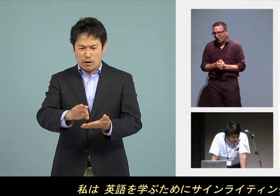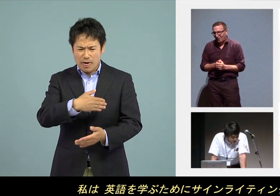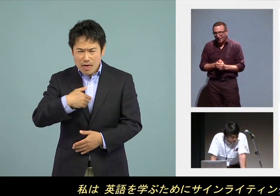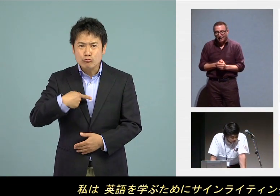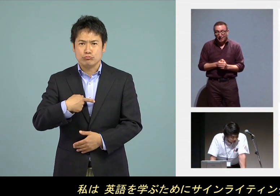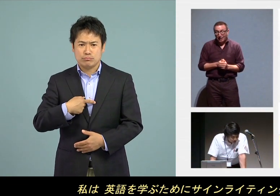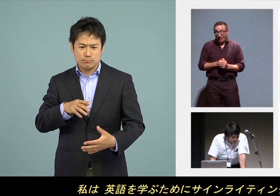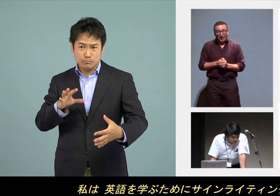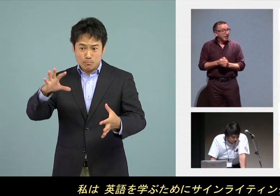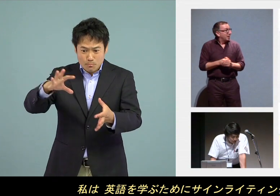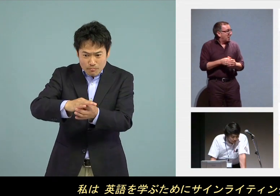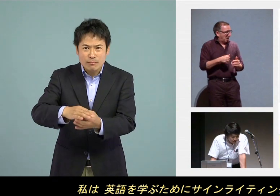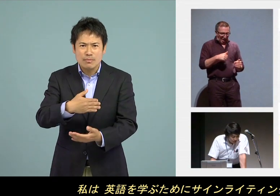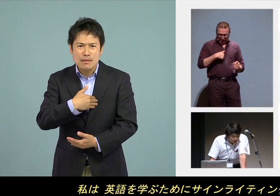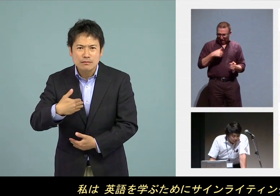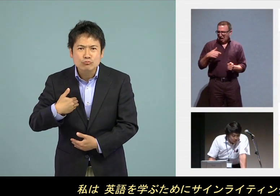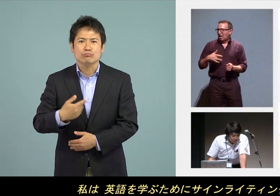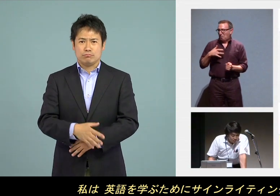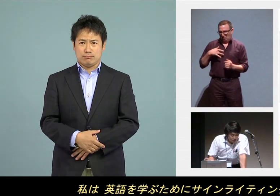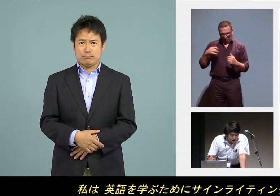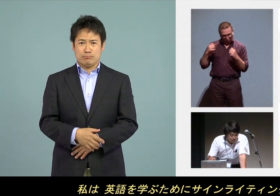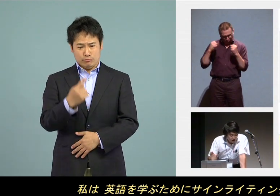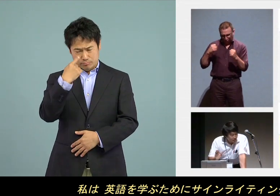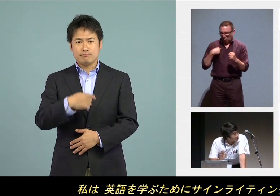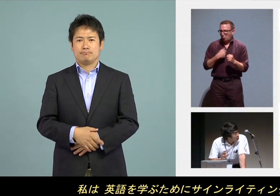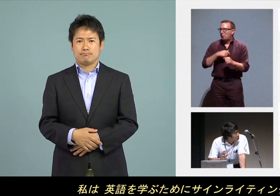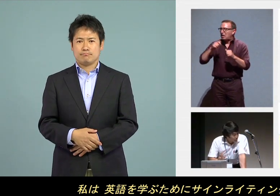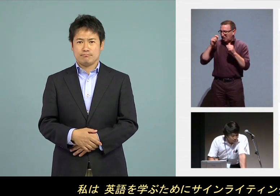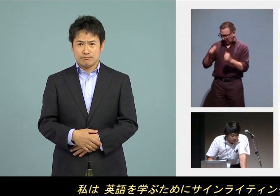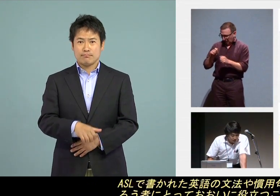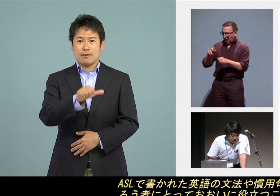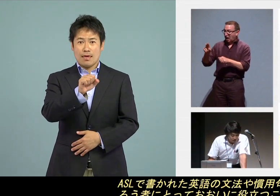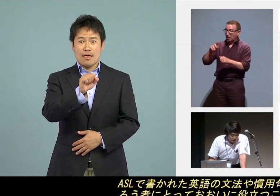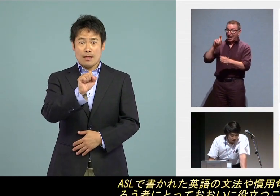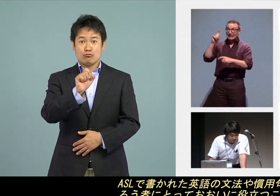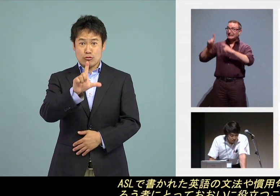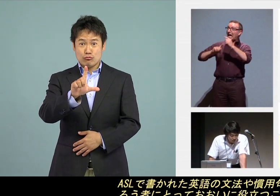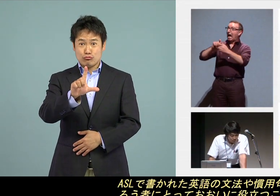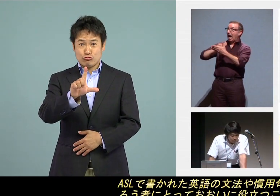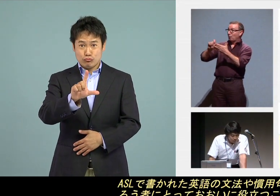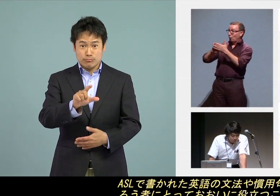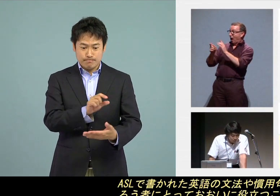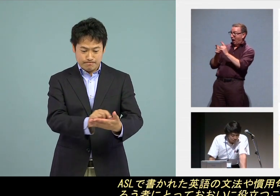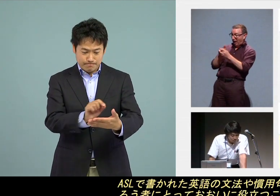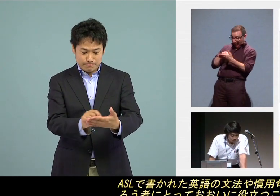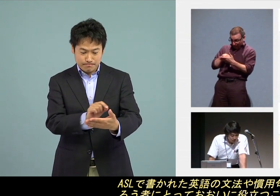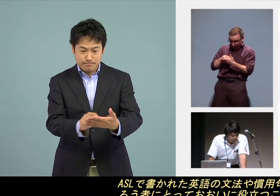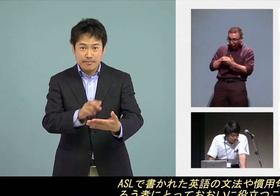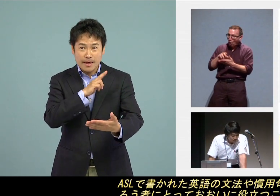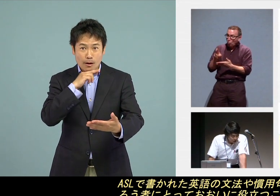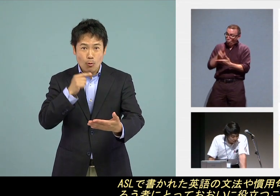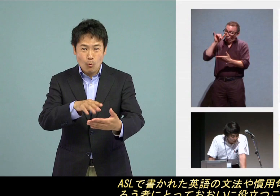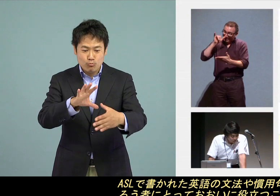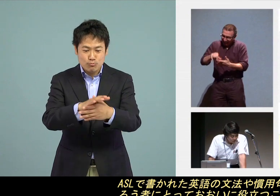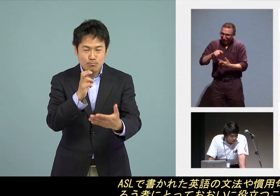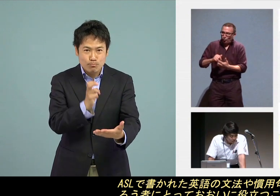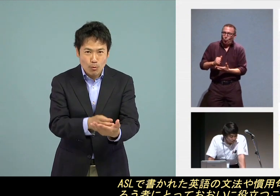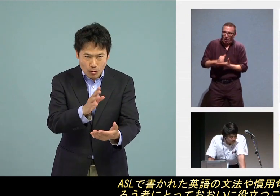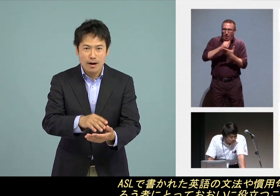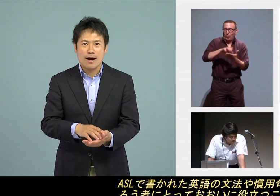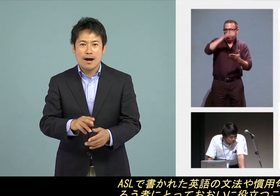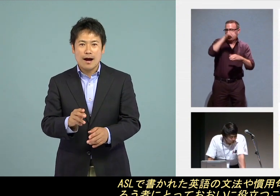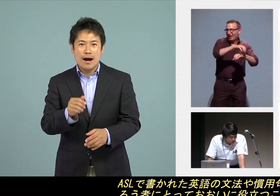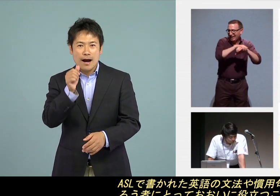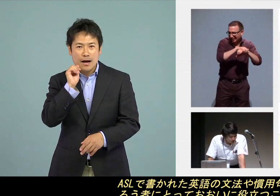I feel that we can use sign writing in order to learn English. Deaf people will benefit greatly